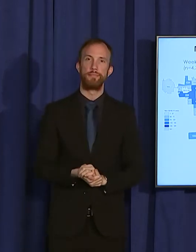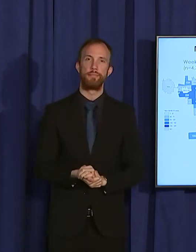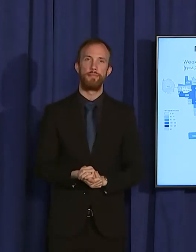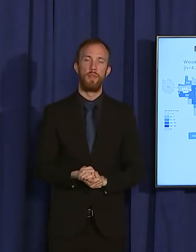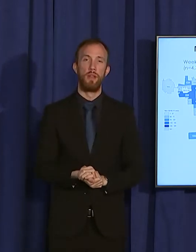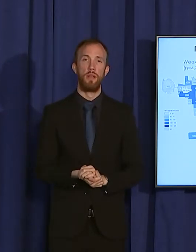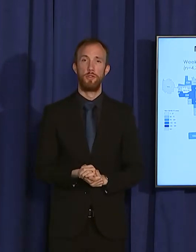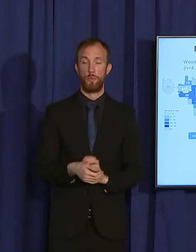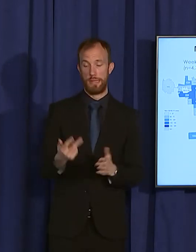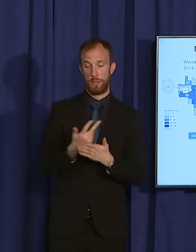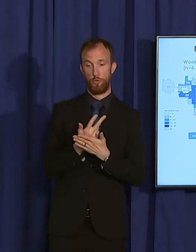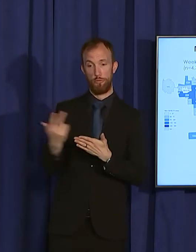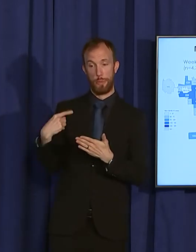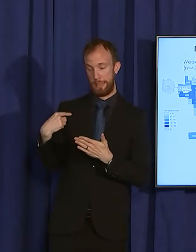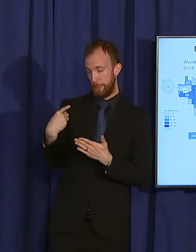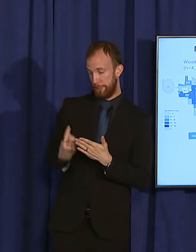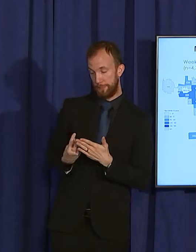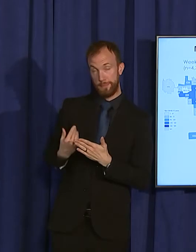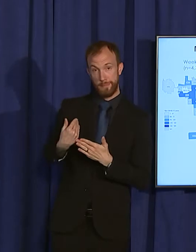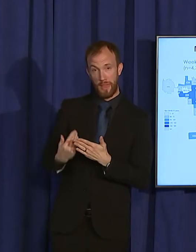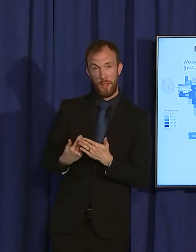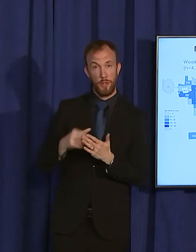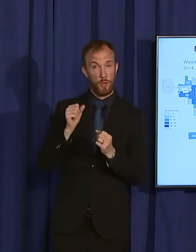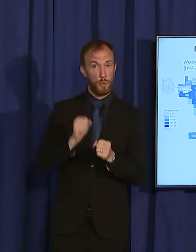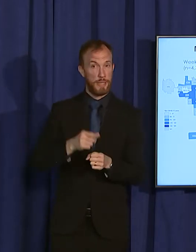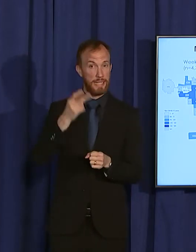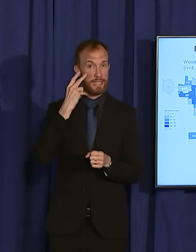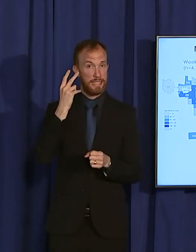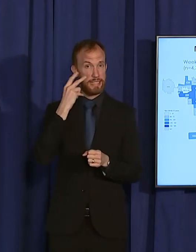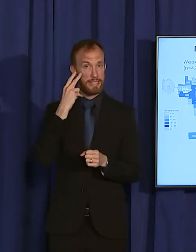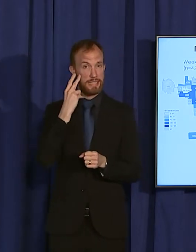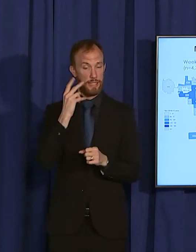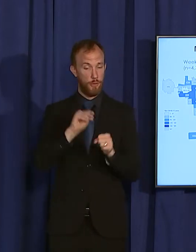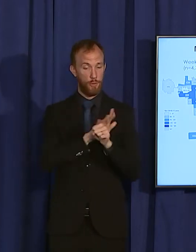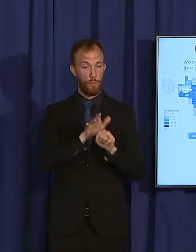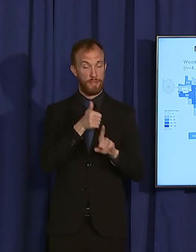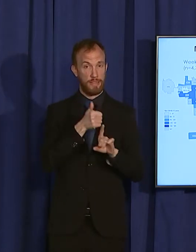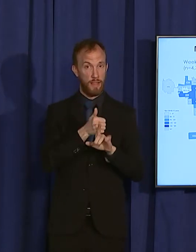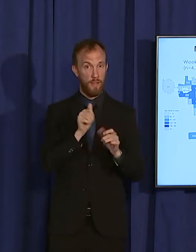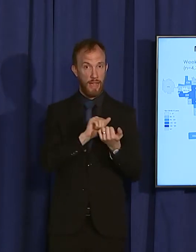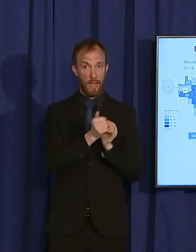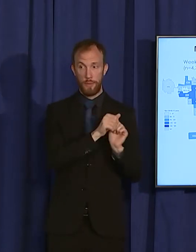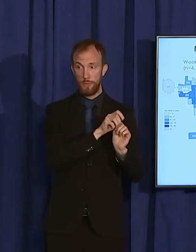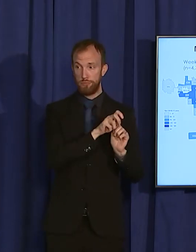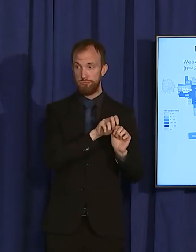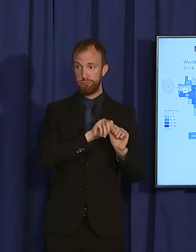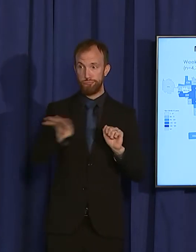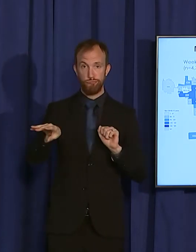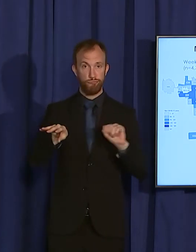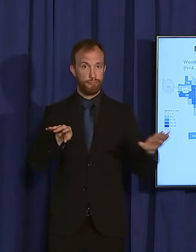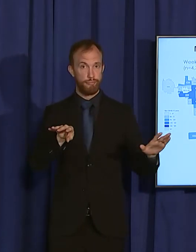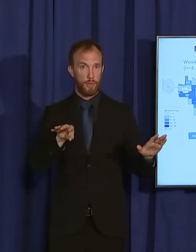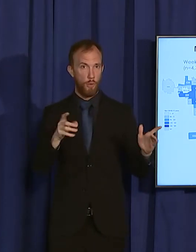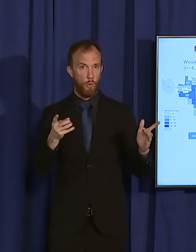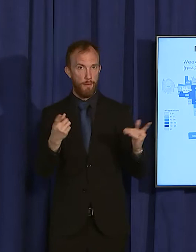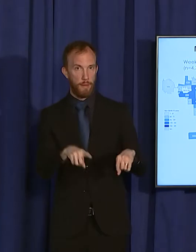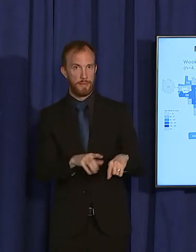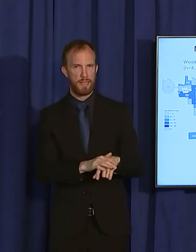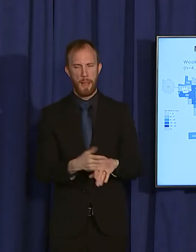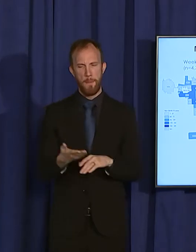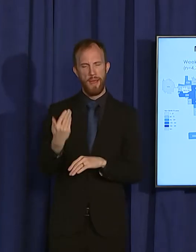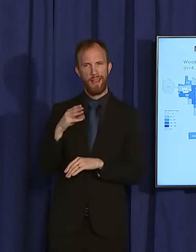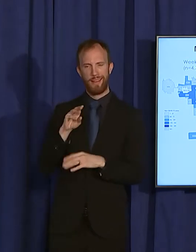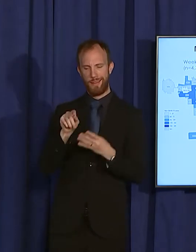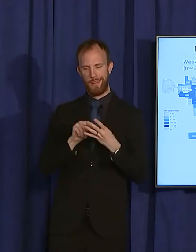over the last 3 weeks, you can see how quickly COVID has been shifting across Chicago. If we look back to the end of March and early April, that's